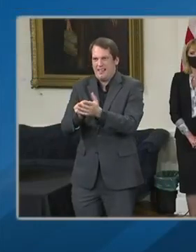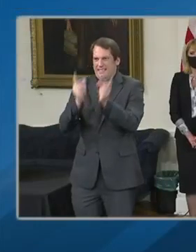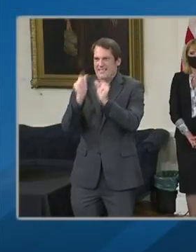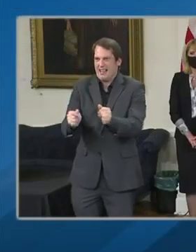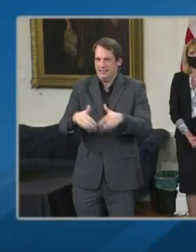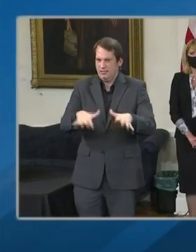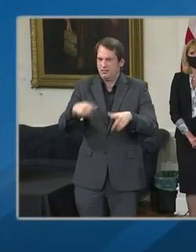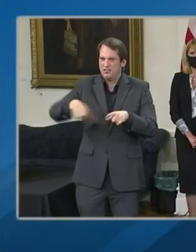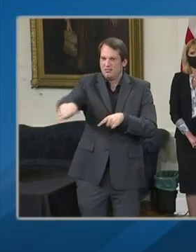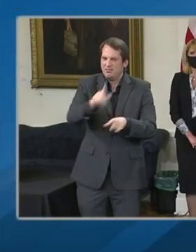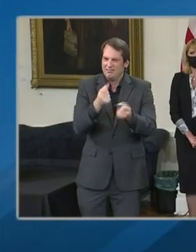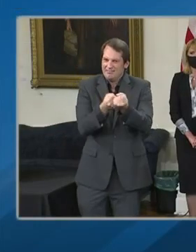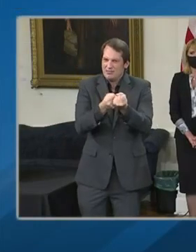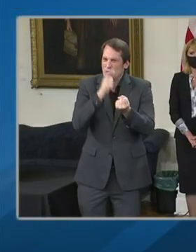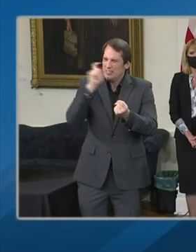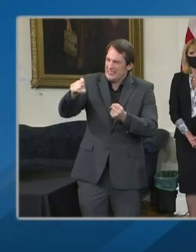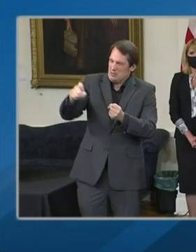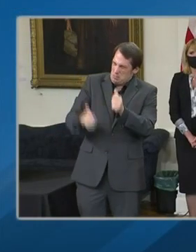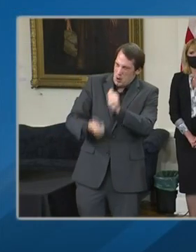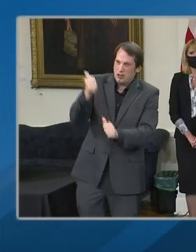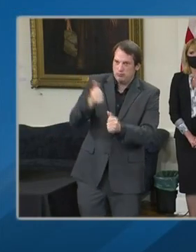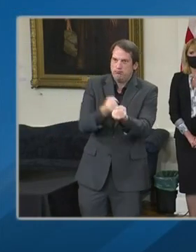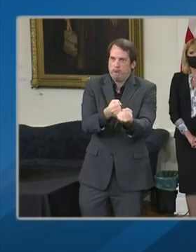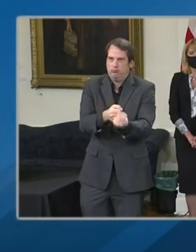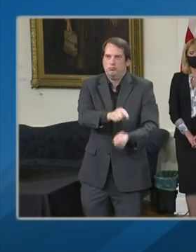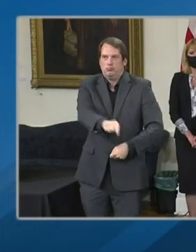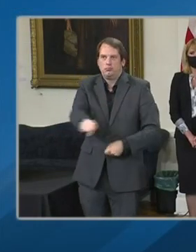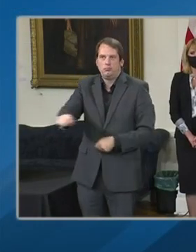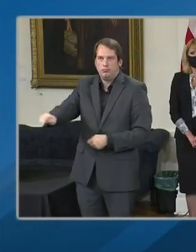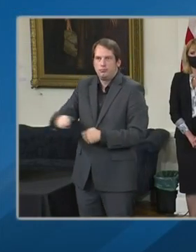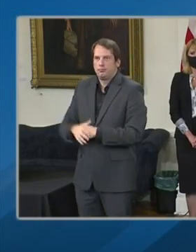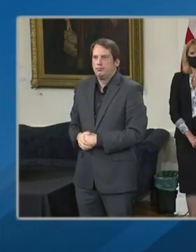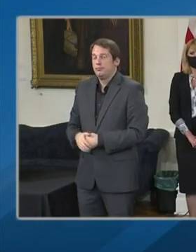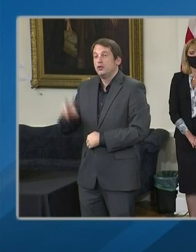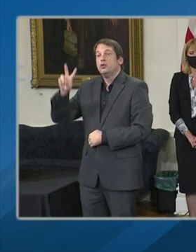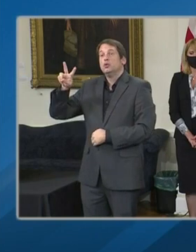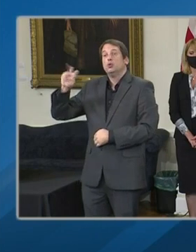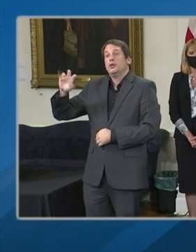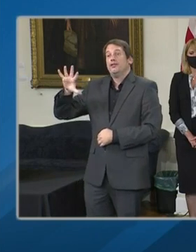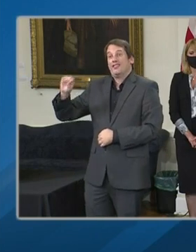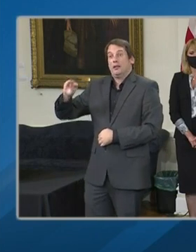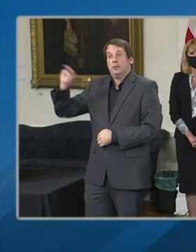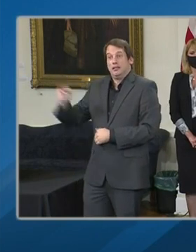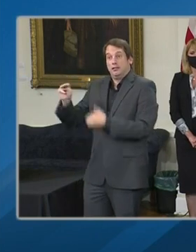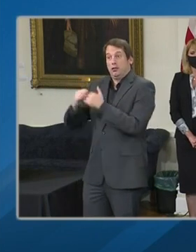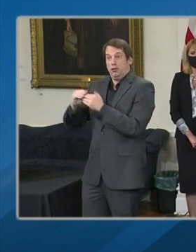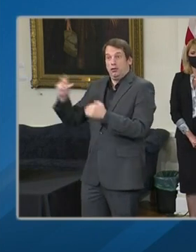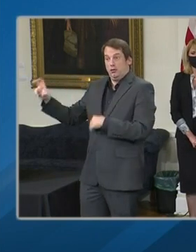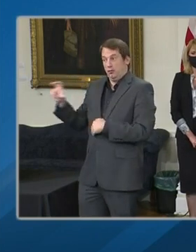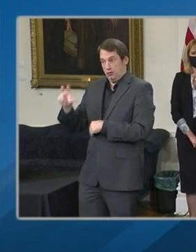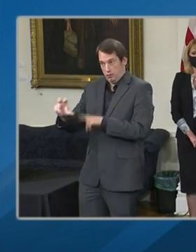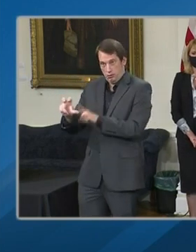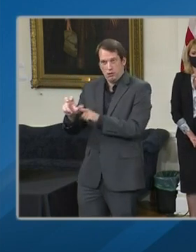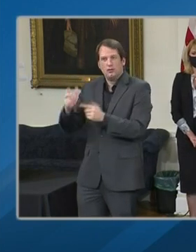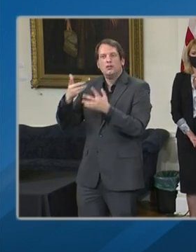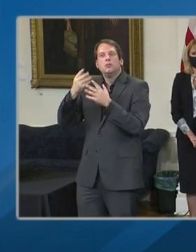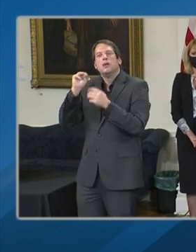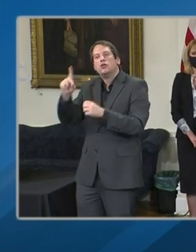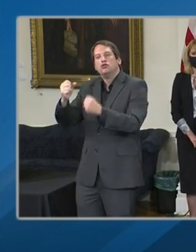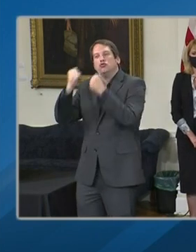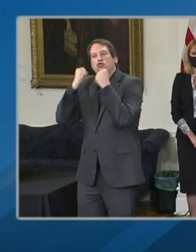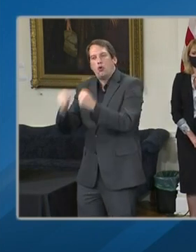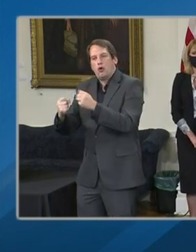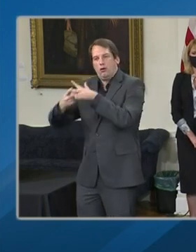This new $250 million Maryland Strong Economic Recovery Initiative will be critical to the thousands